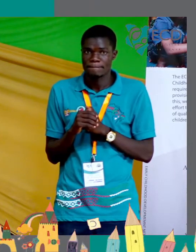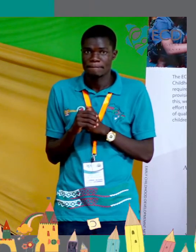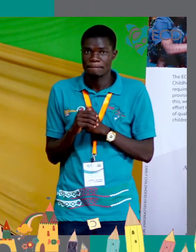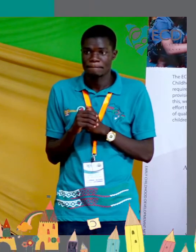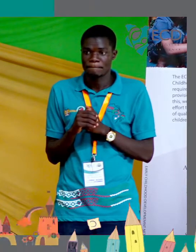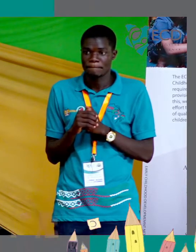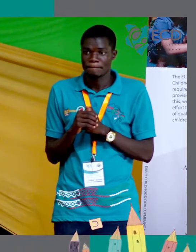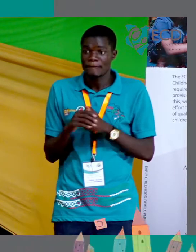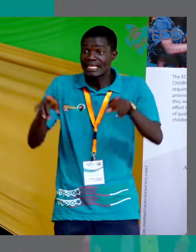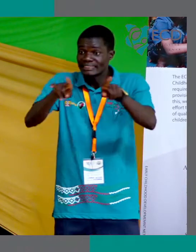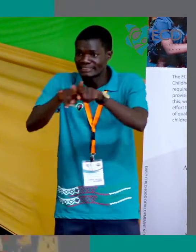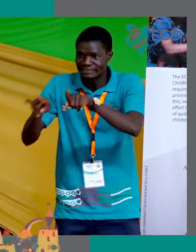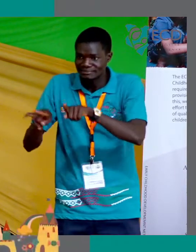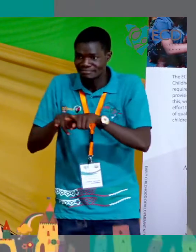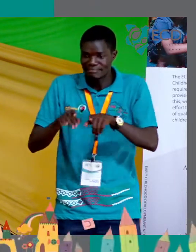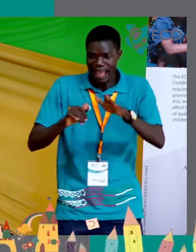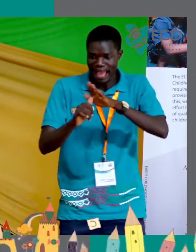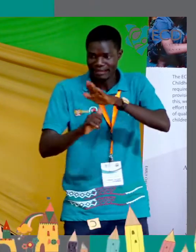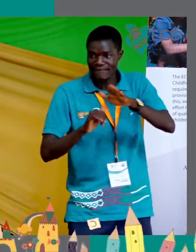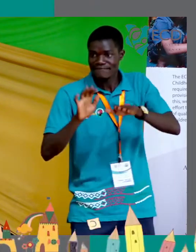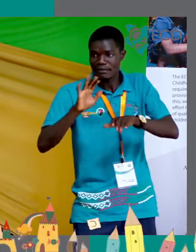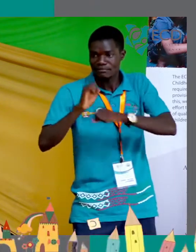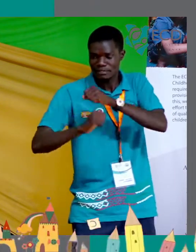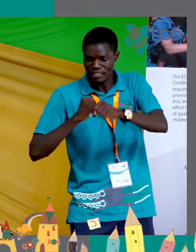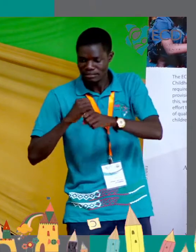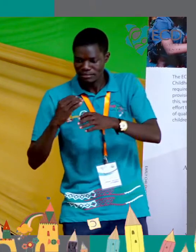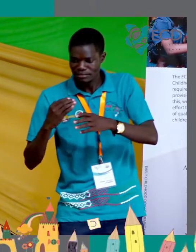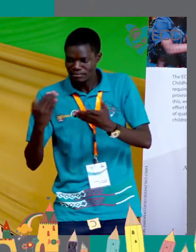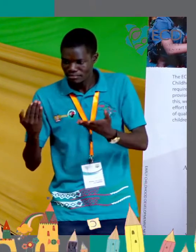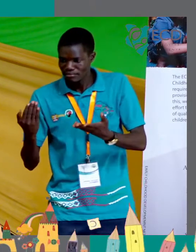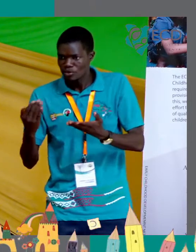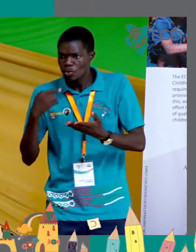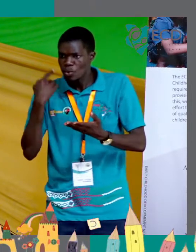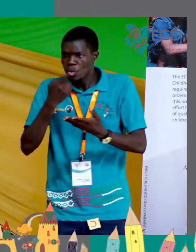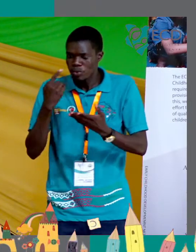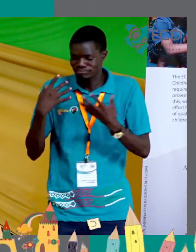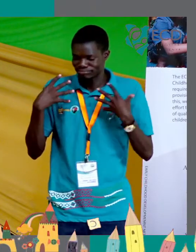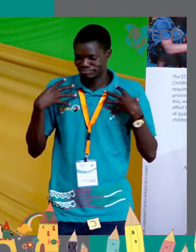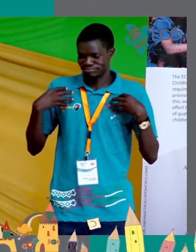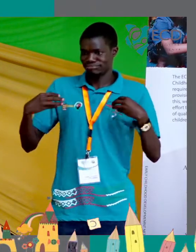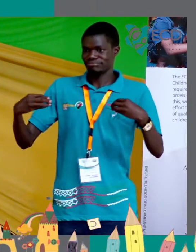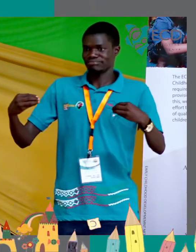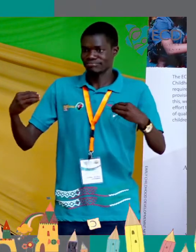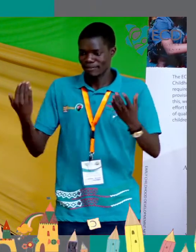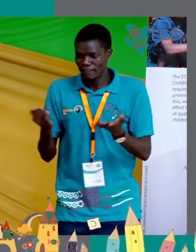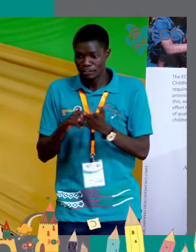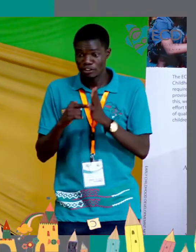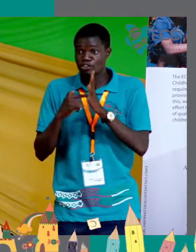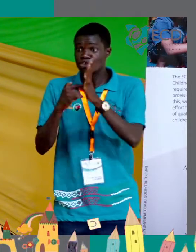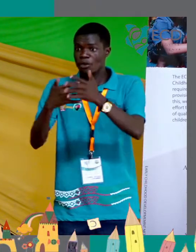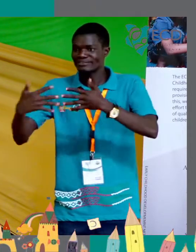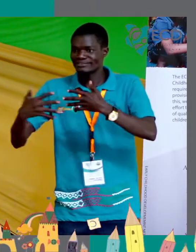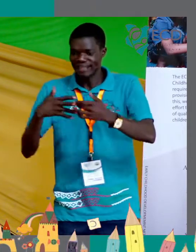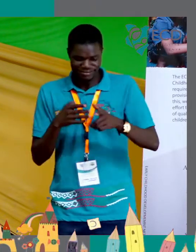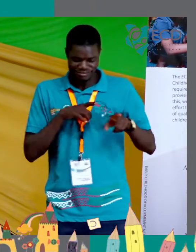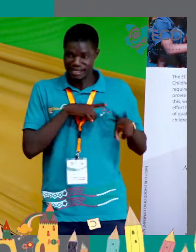Also, under 5, diarrhea trends. Children who are pre-treated presenting with symptoms of diarrhea